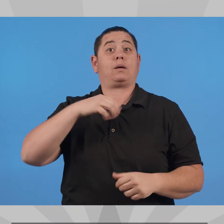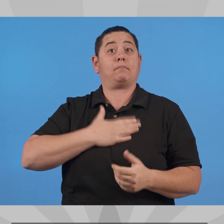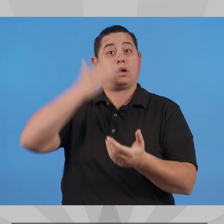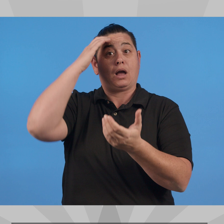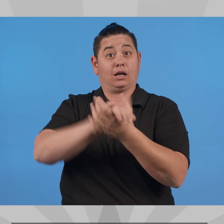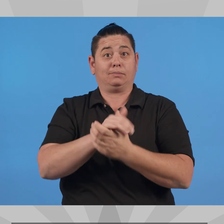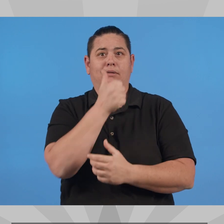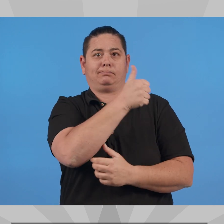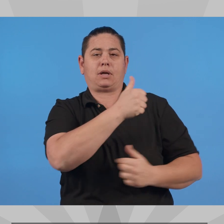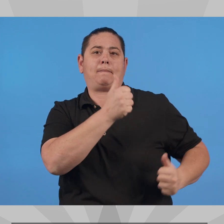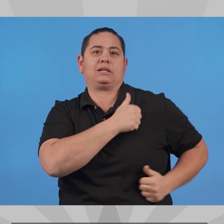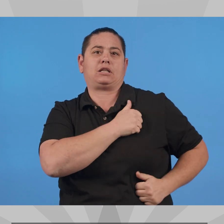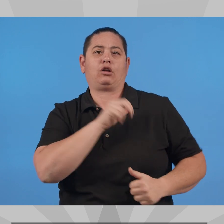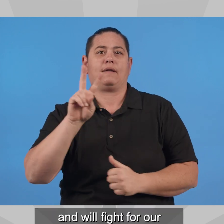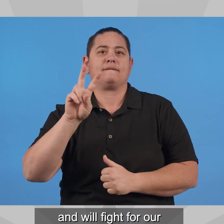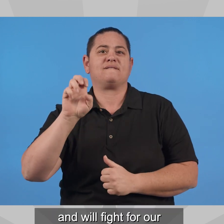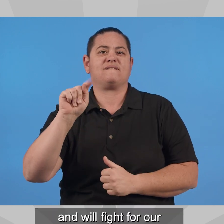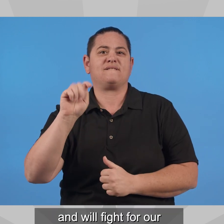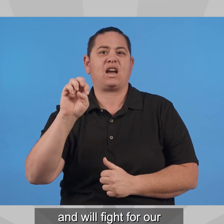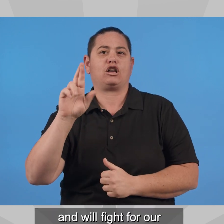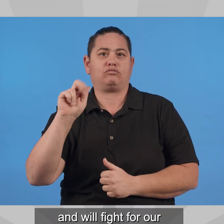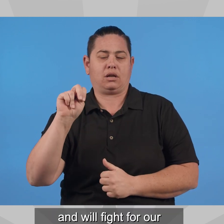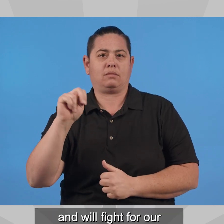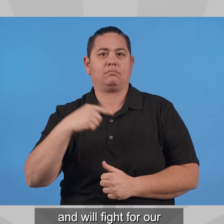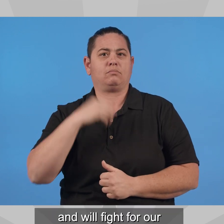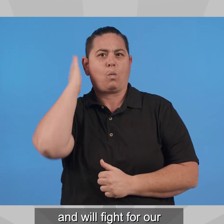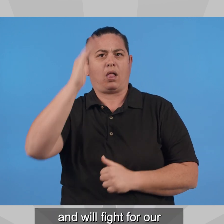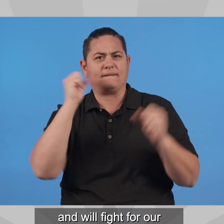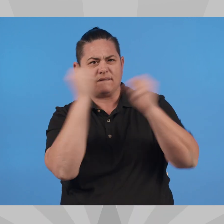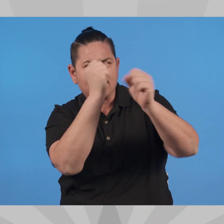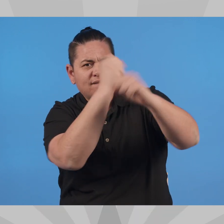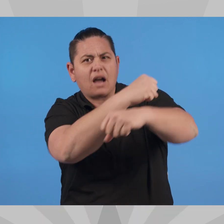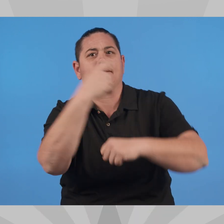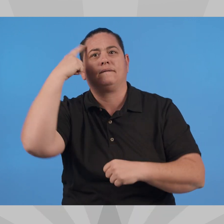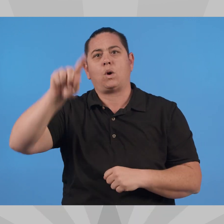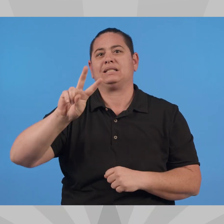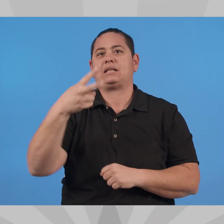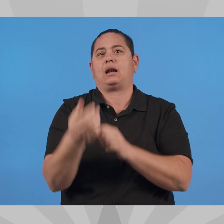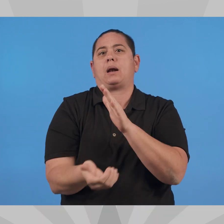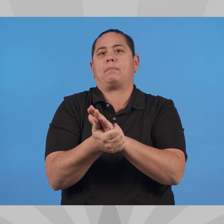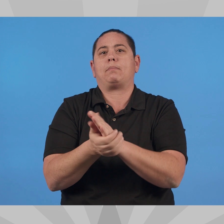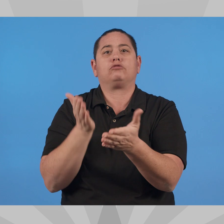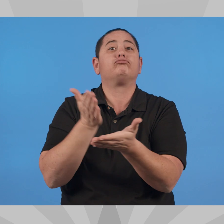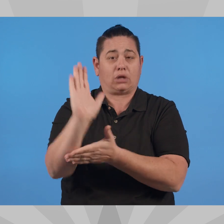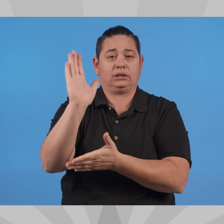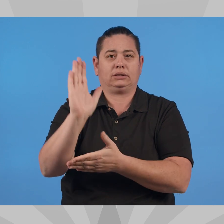I'm a proud wife of a military veteran and will fight for our Second Amendment rights.